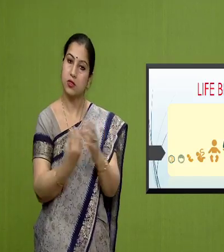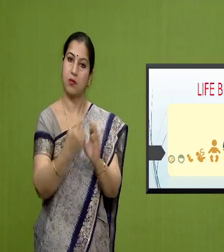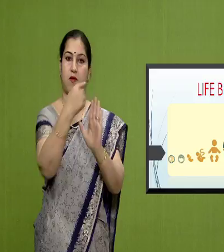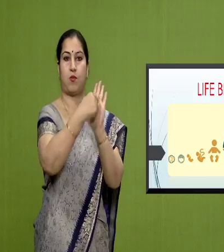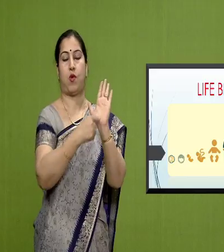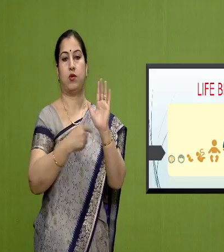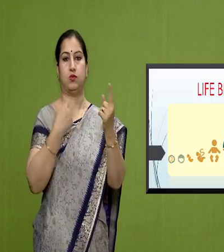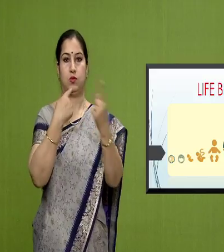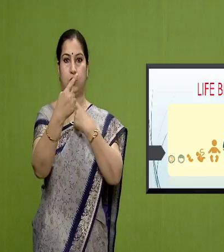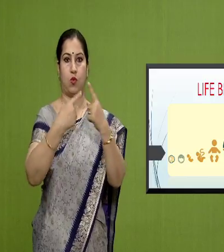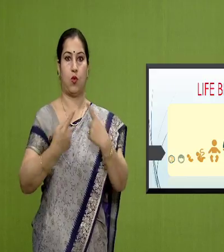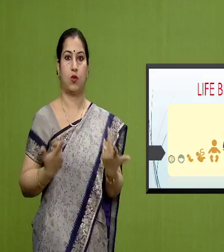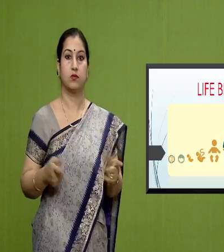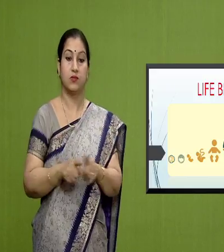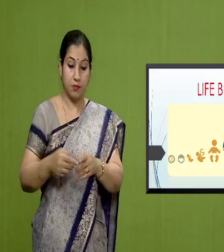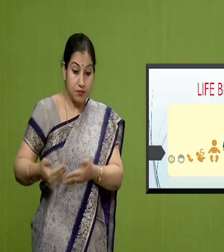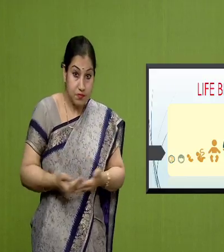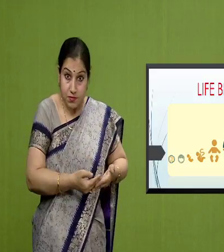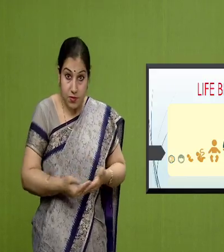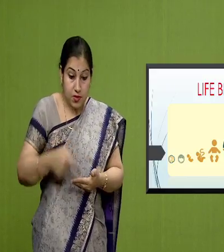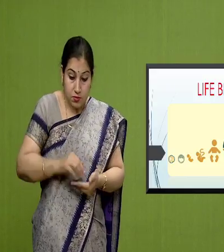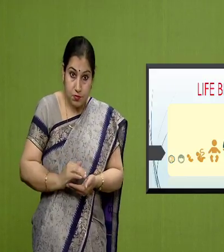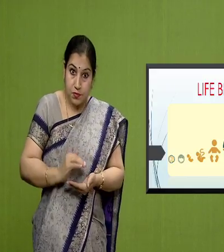factors affecting the growth of the fetus.